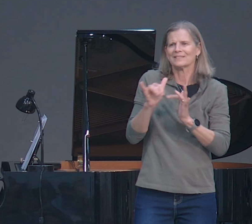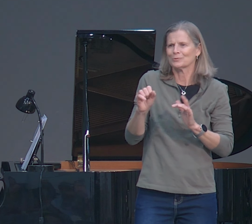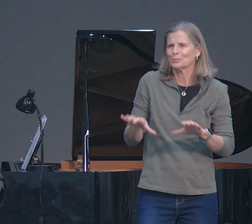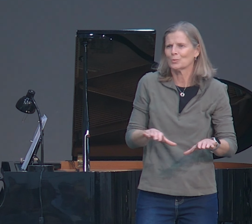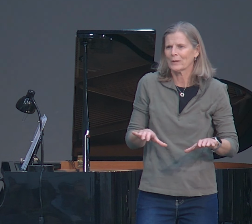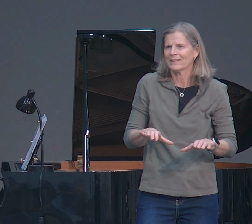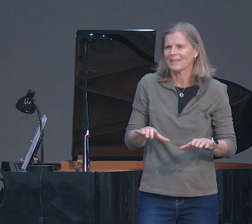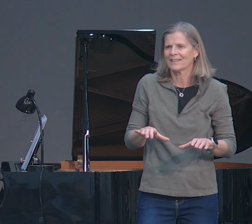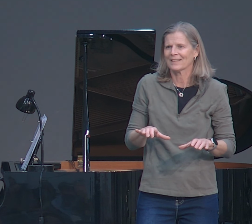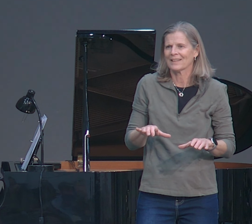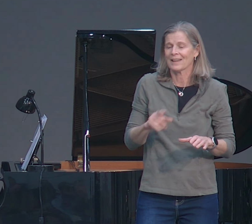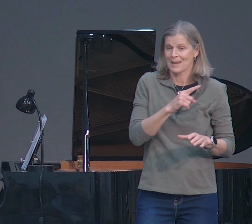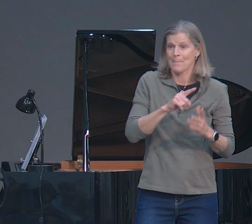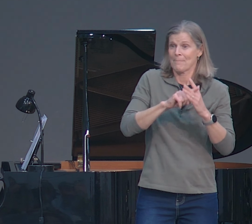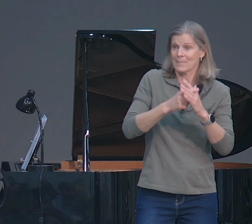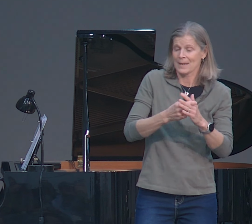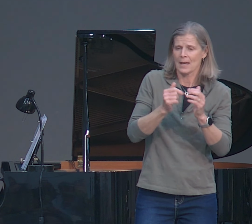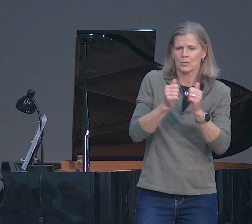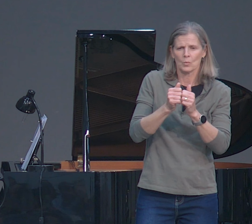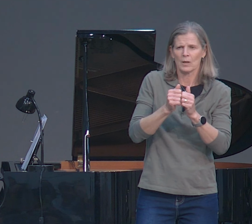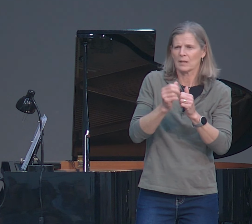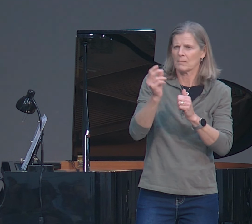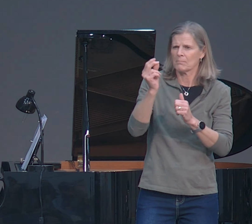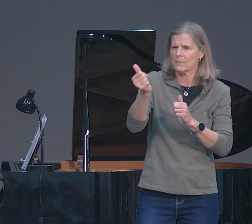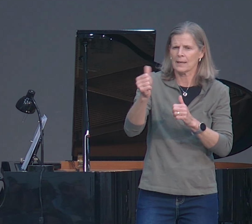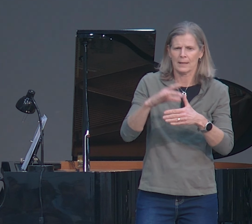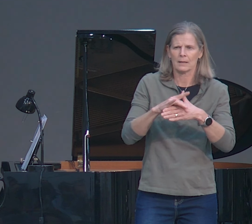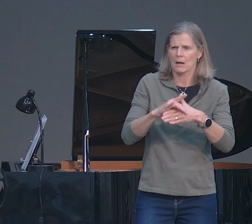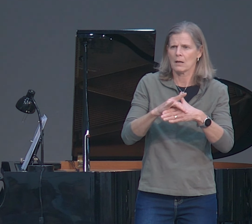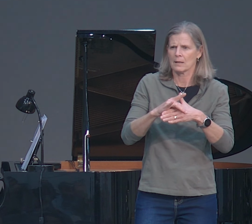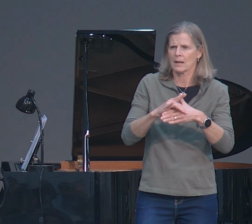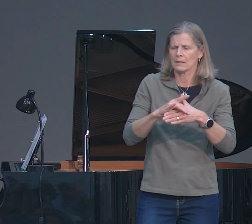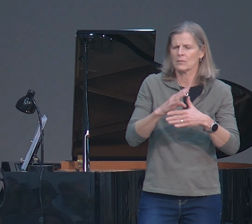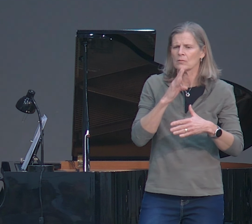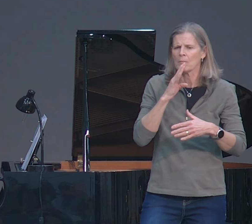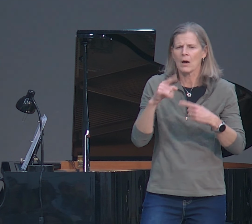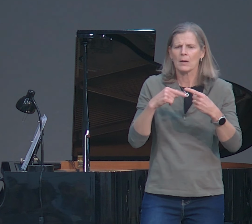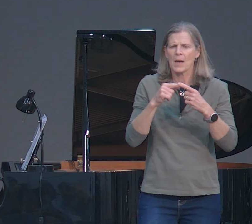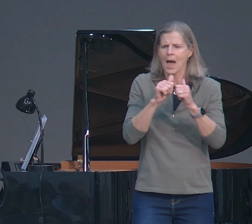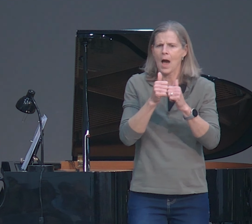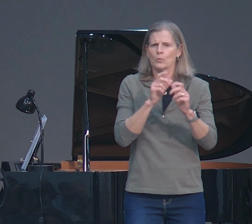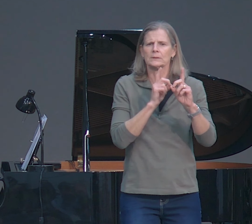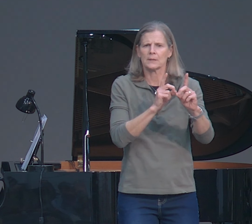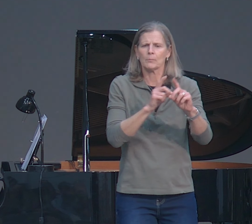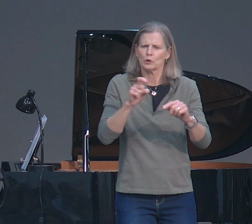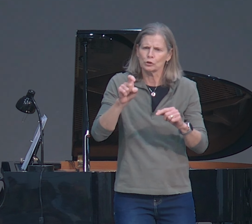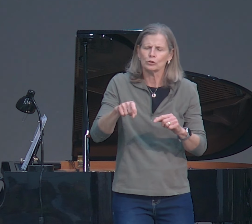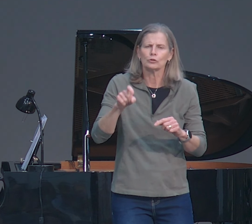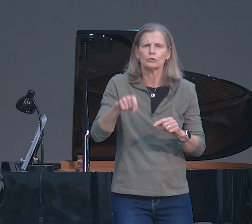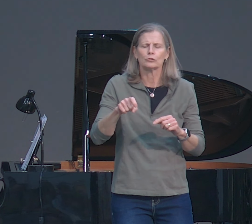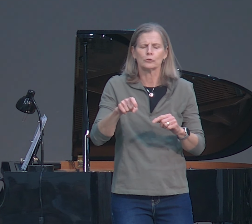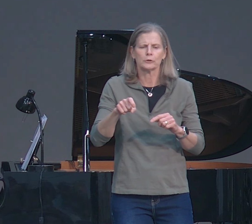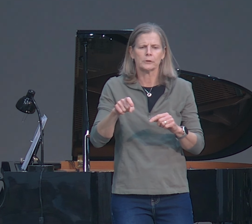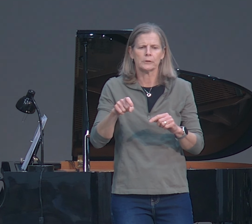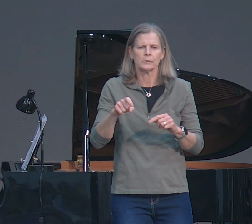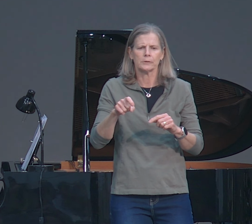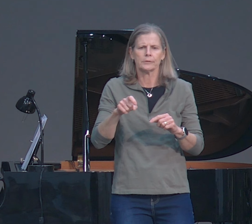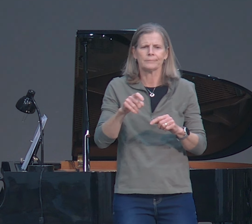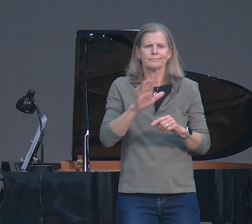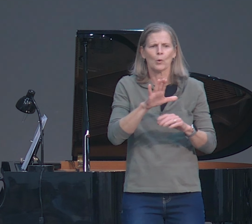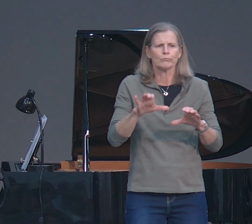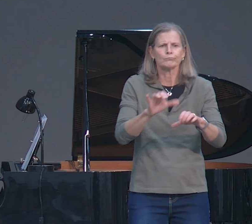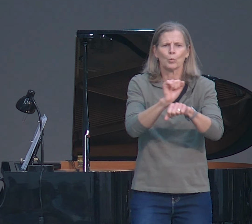because Jesus begins with an immediate context, speaking about how the disciples are supposed to conduct the mission in